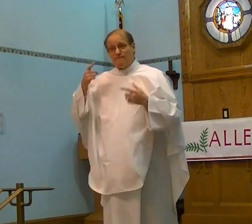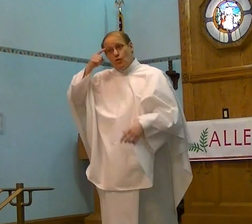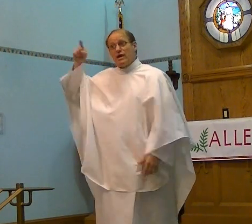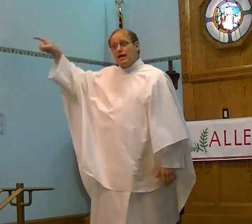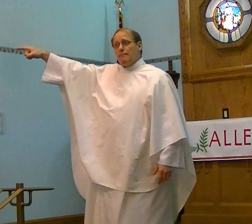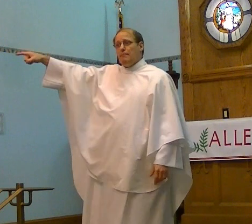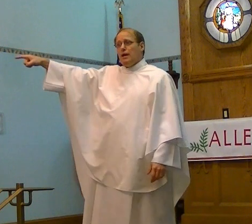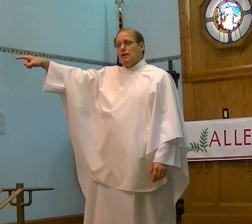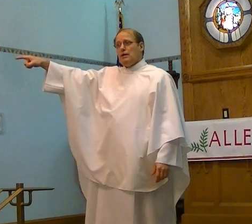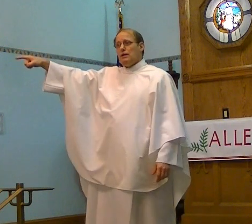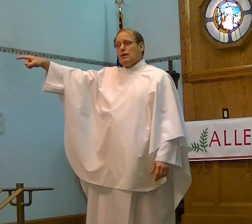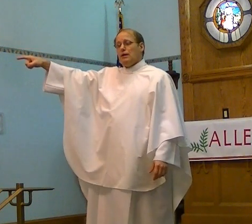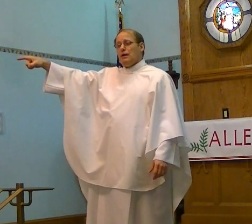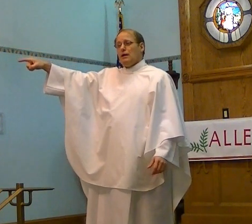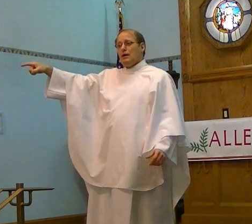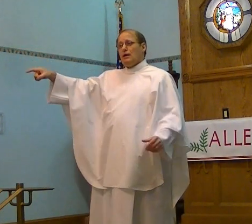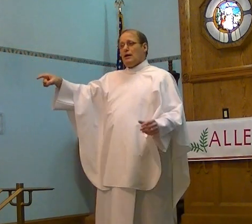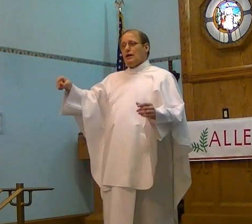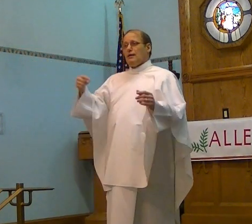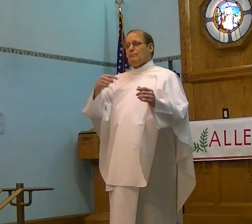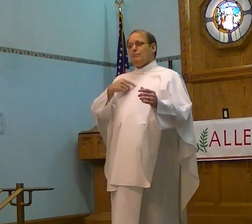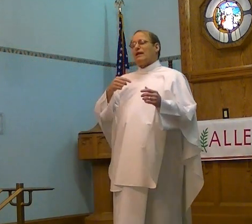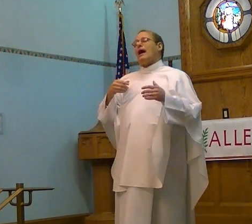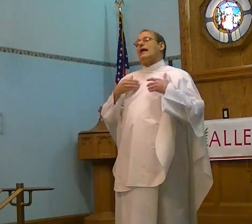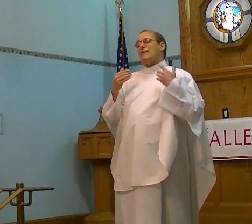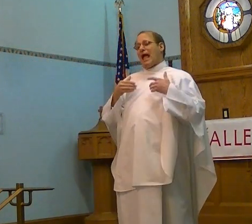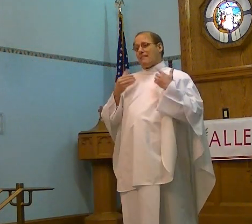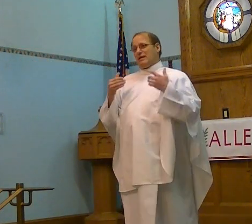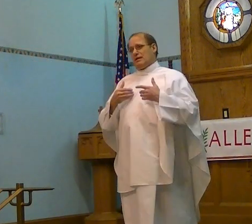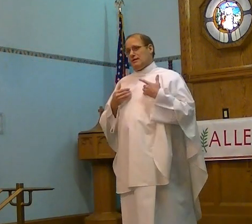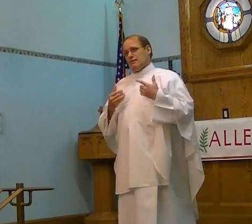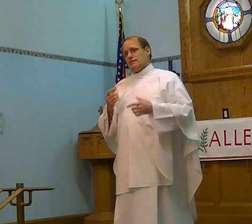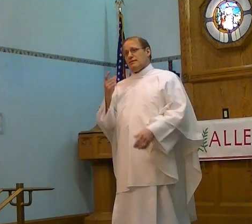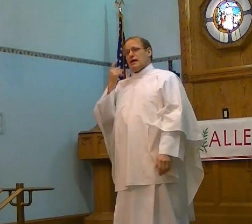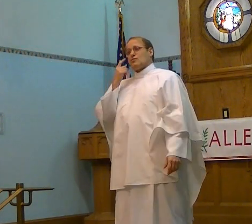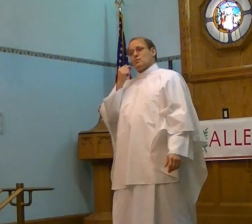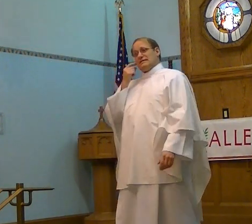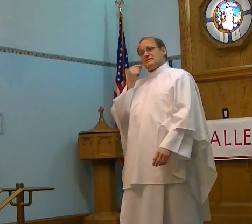for him. But I am happy that, recently,